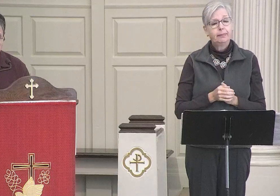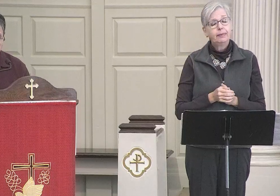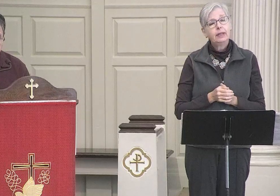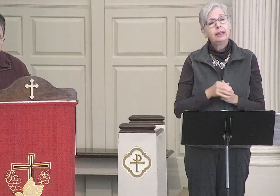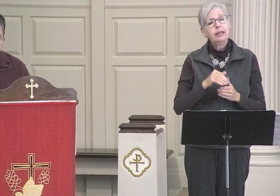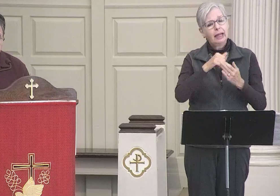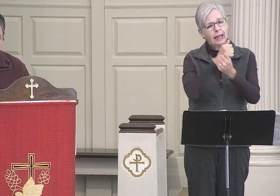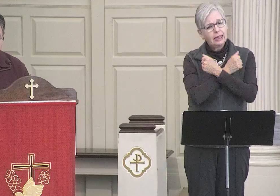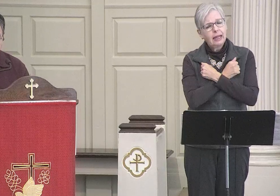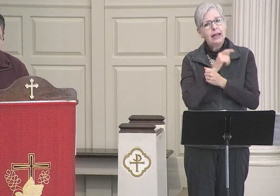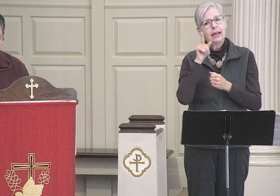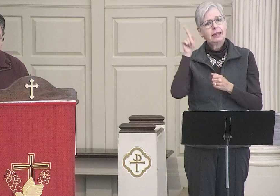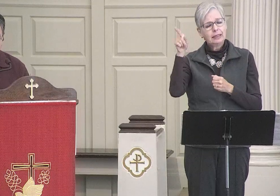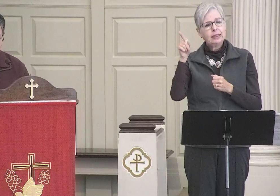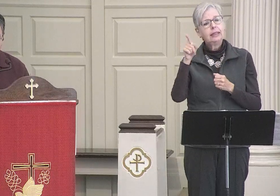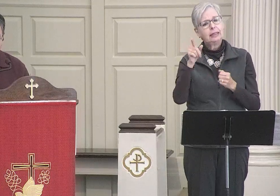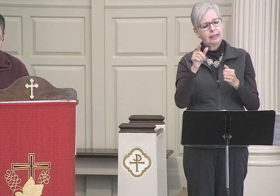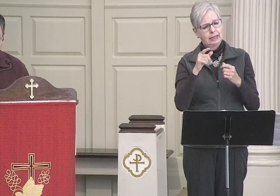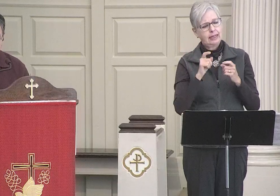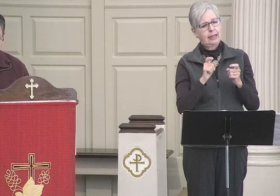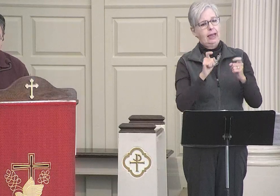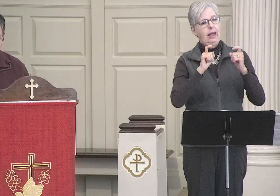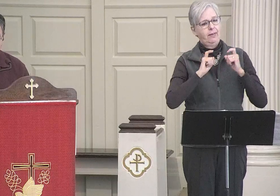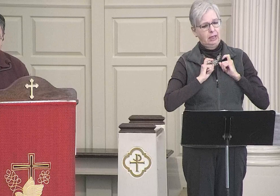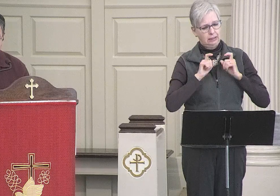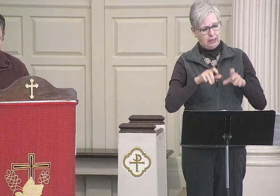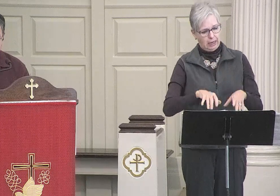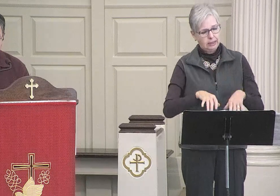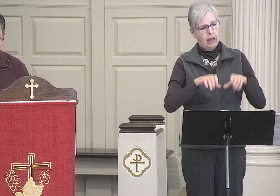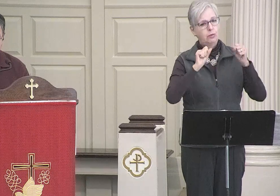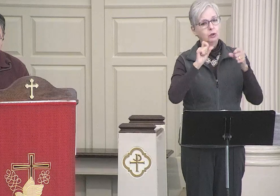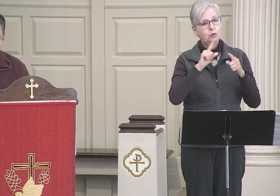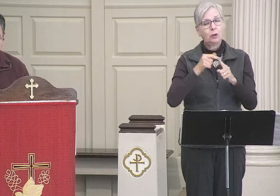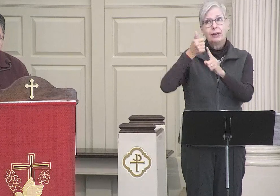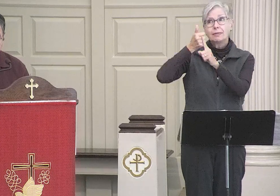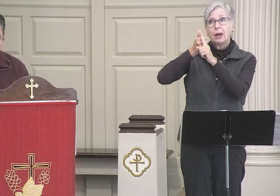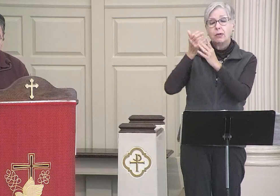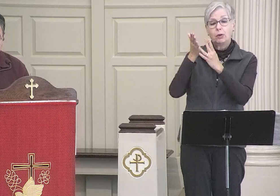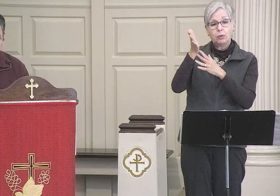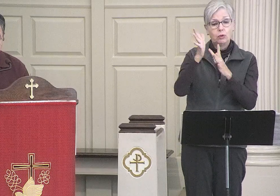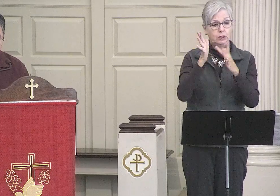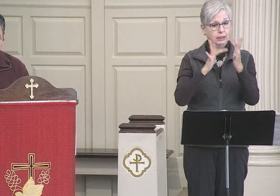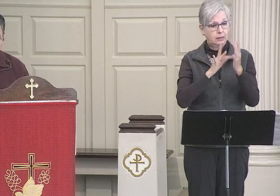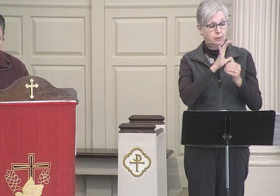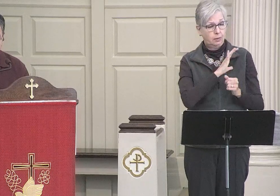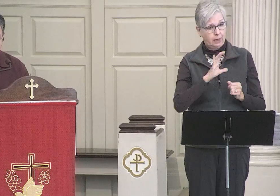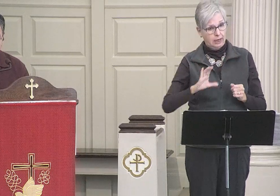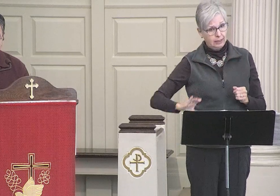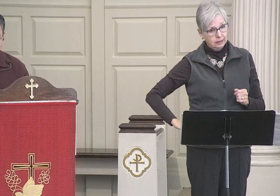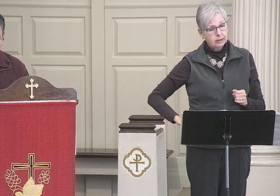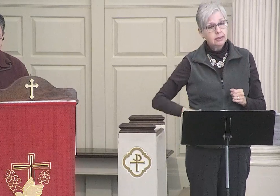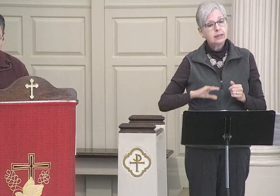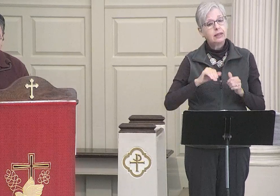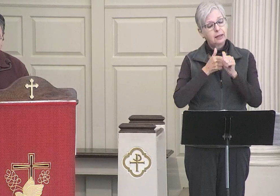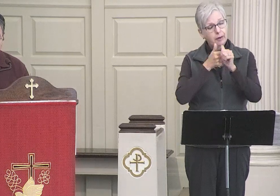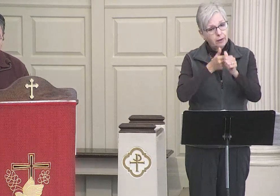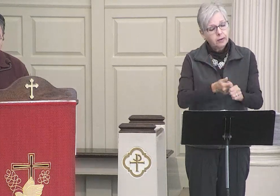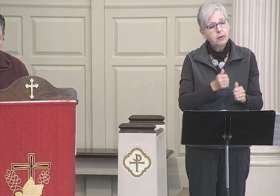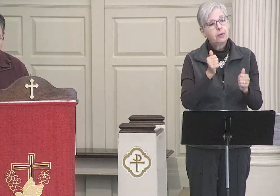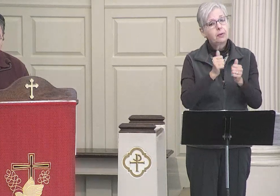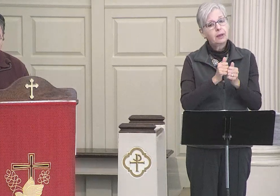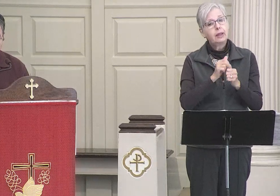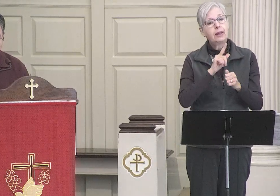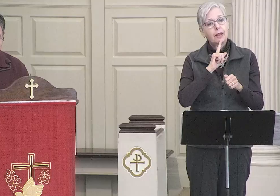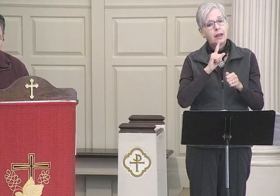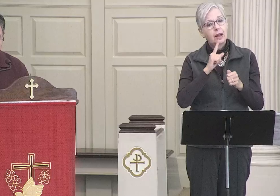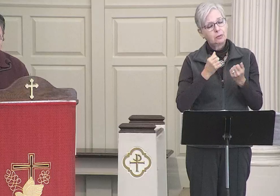In love he destined us for adoption to himself through Jesus Christ, in accord with the favor of